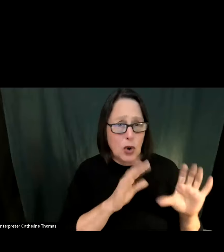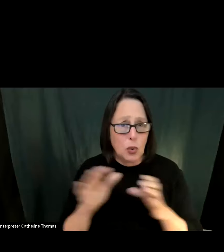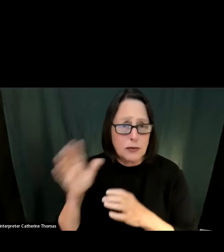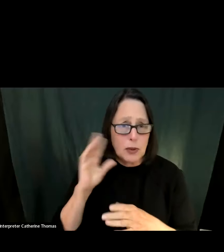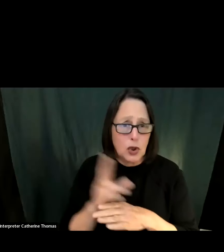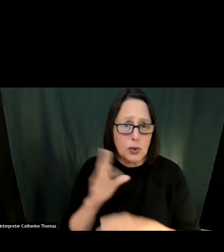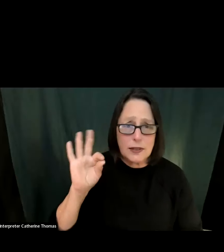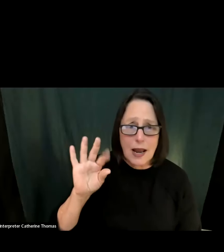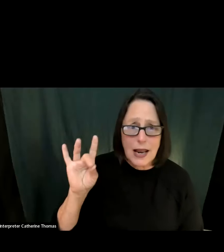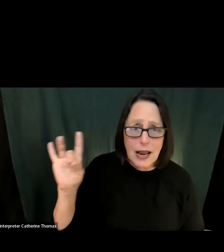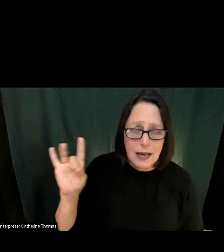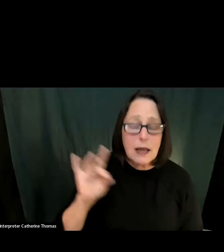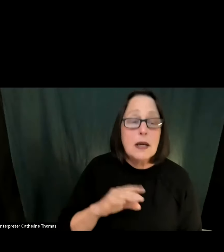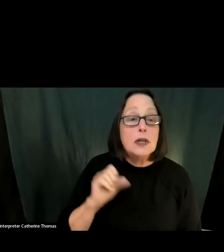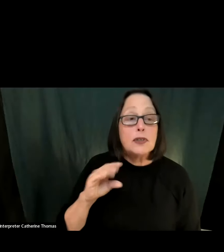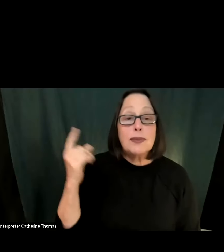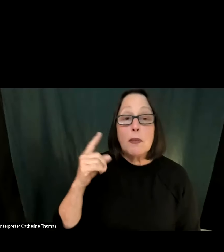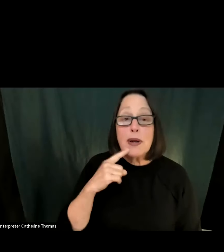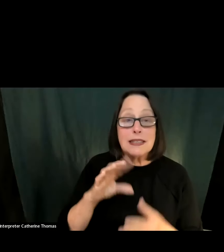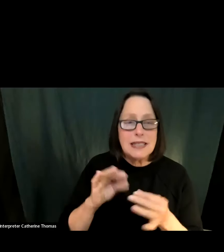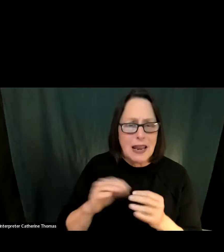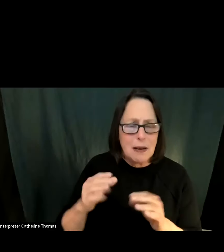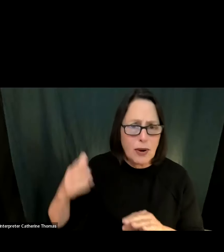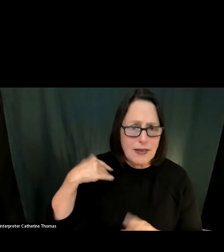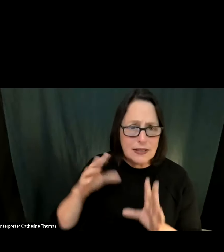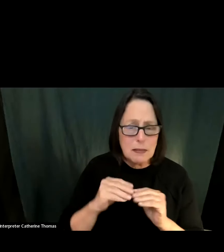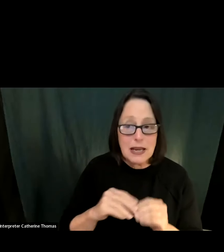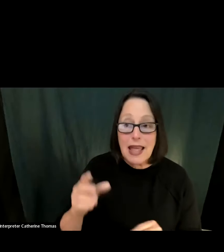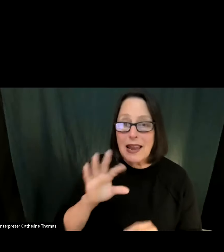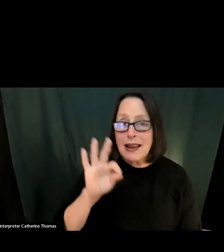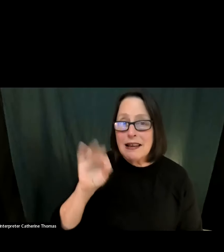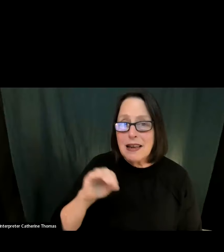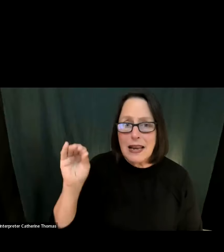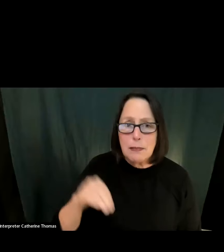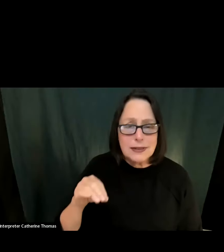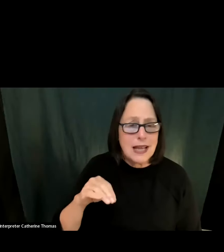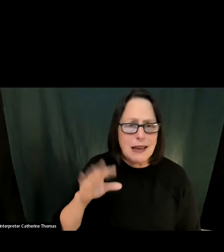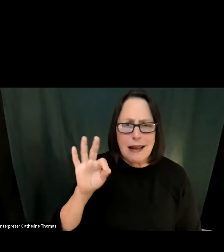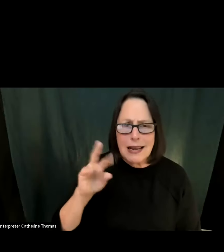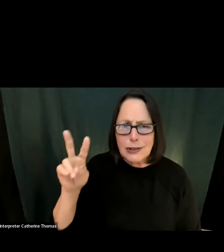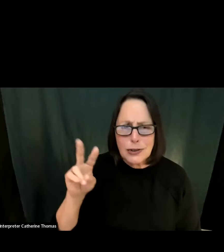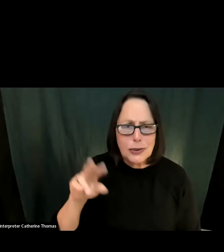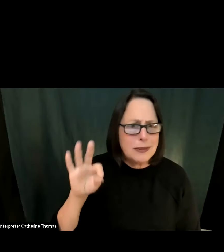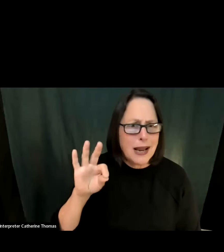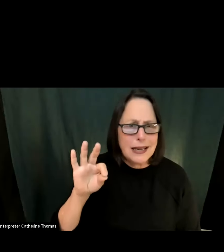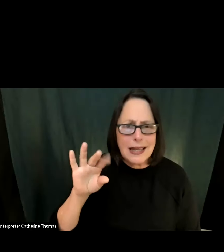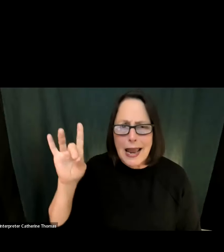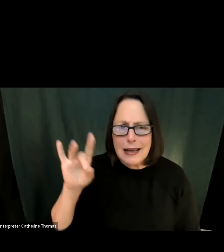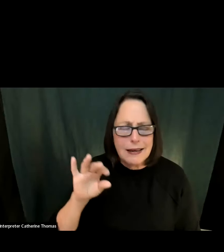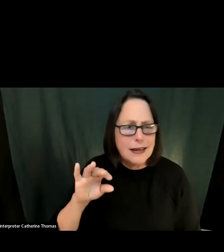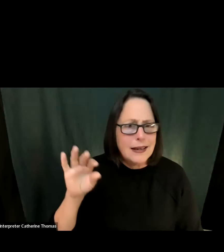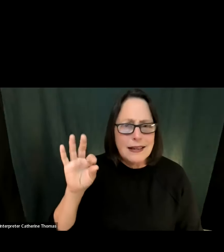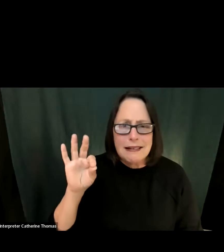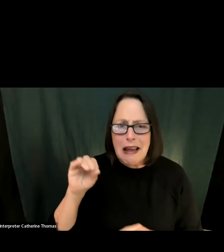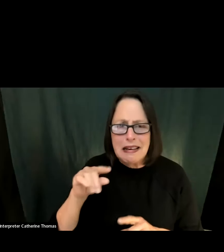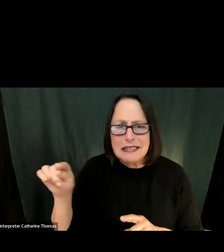So someone shared in a previous meeting that 90-something% of calls, 92, 98, somebody knows the actual number